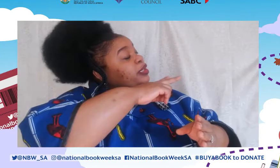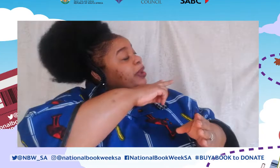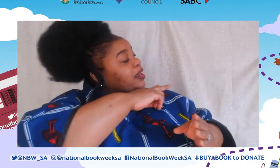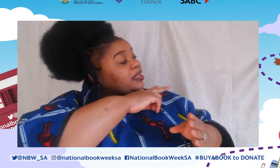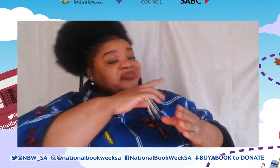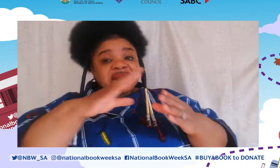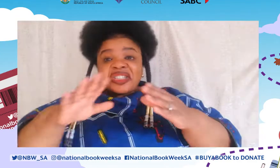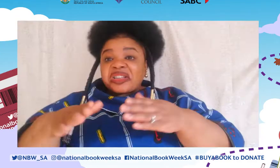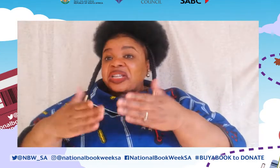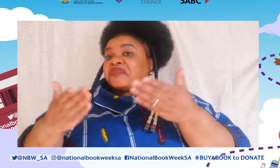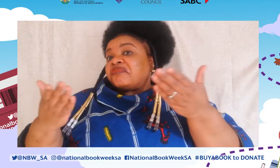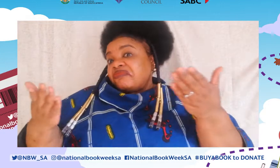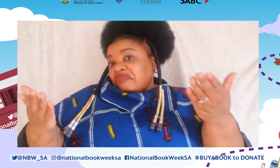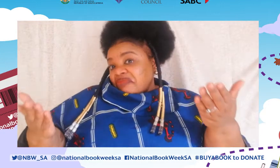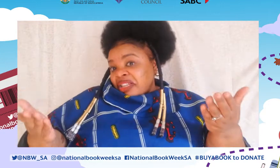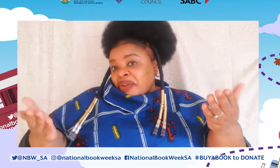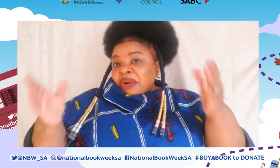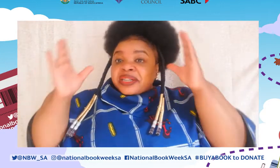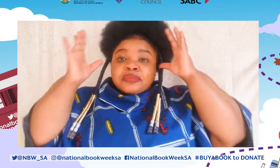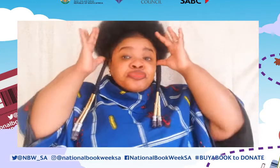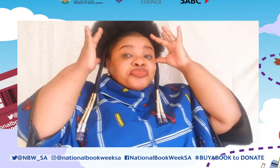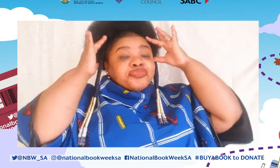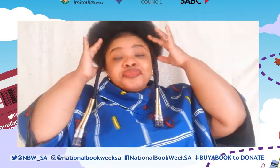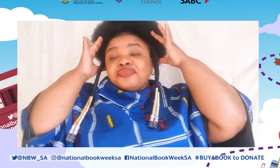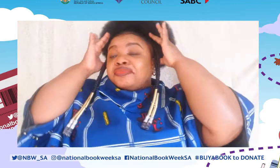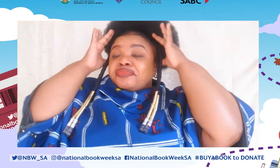She looked back. She thought, there's no one.